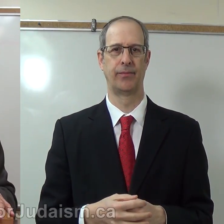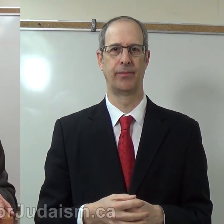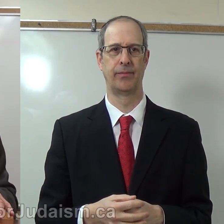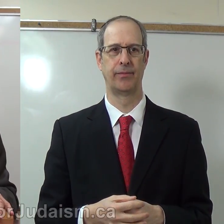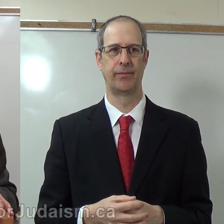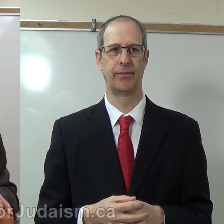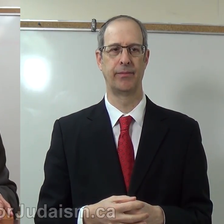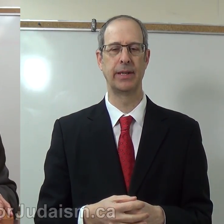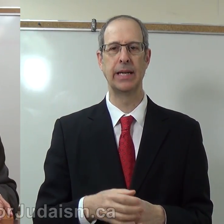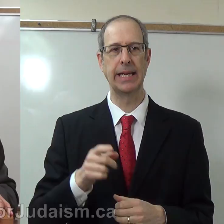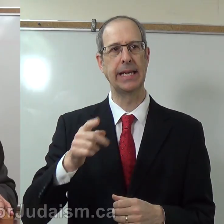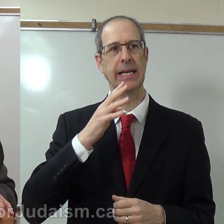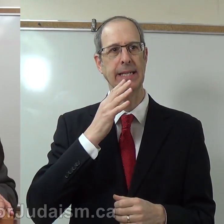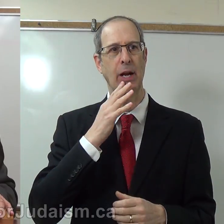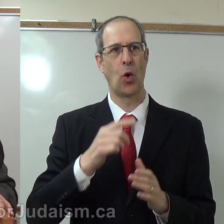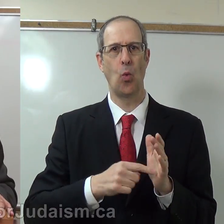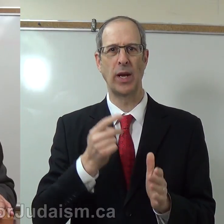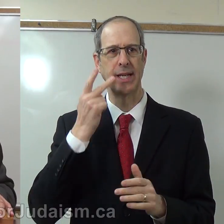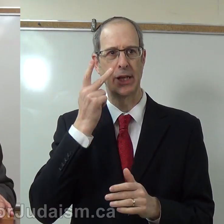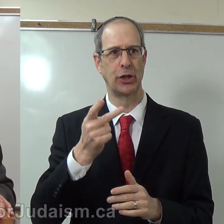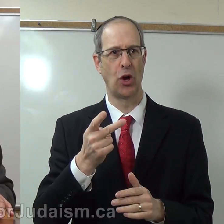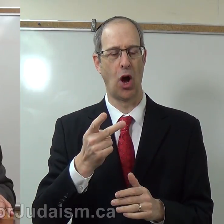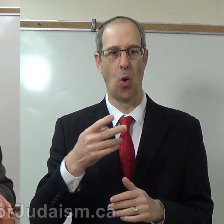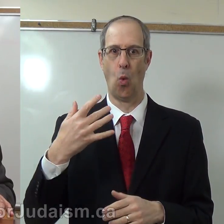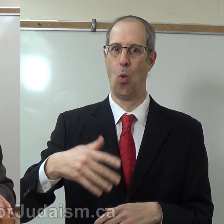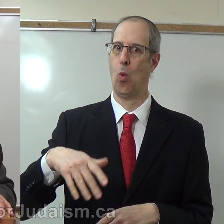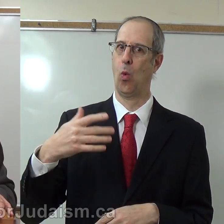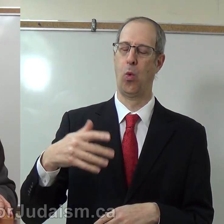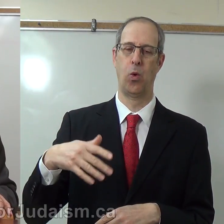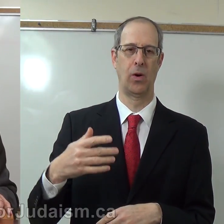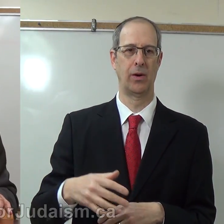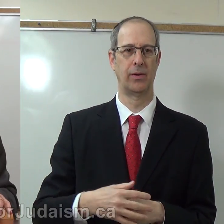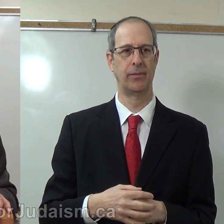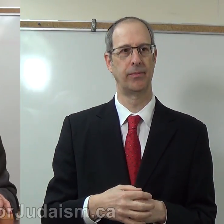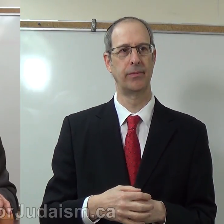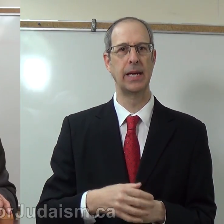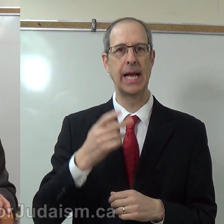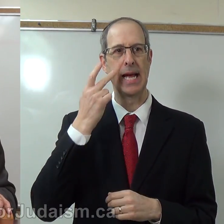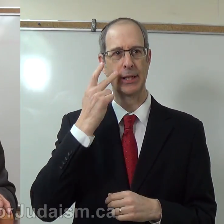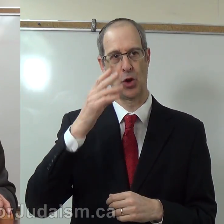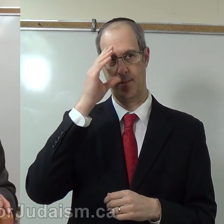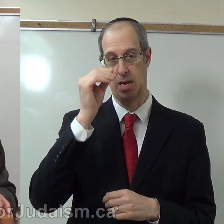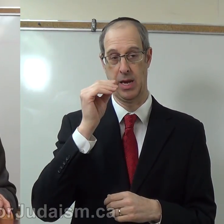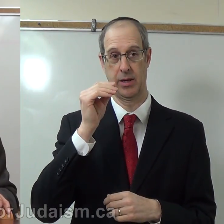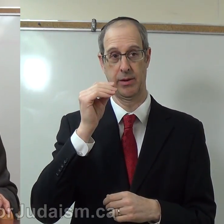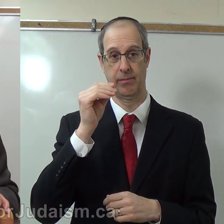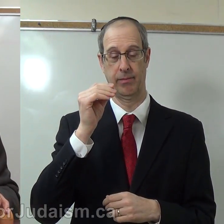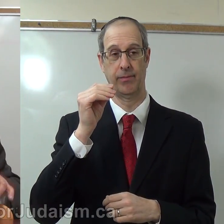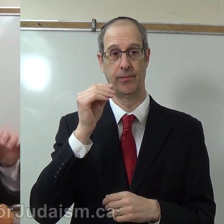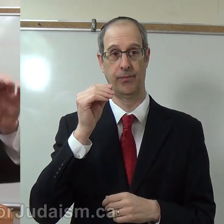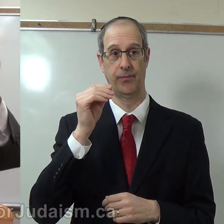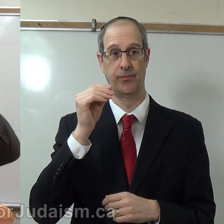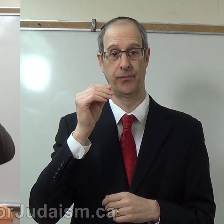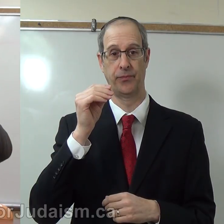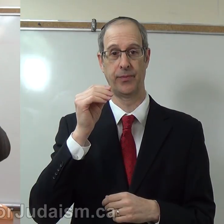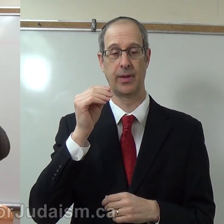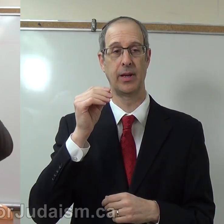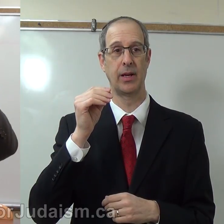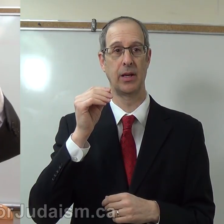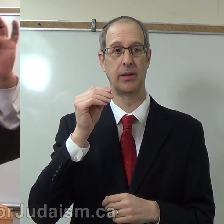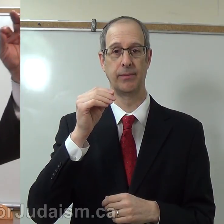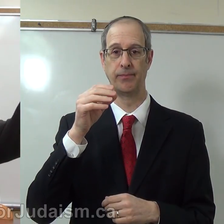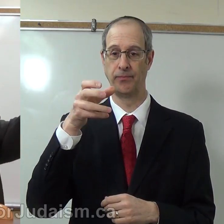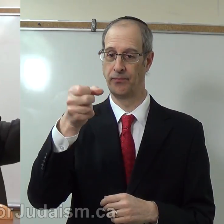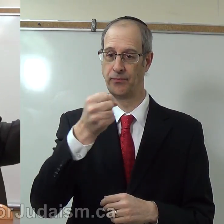He said that he once saw the most amazing thing. He saw a man that stretched a